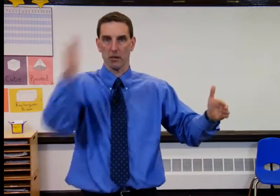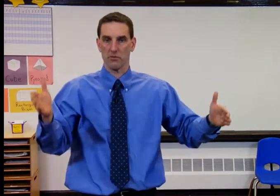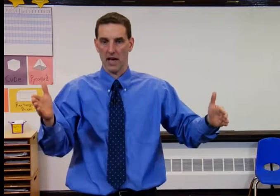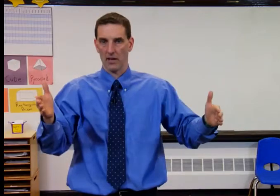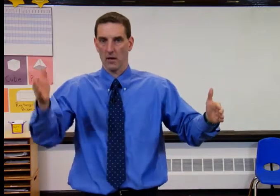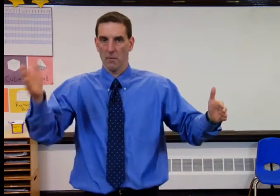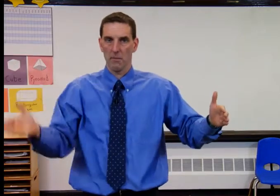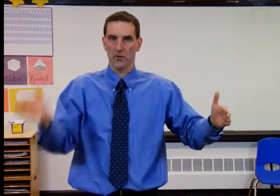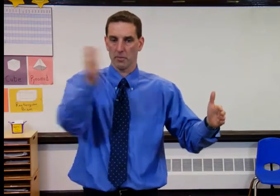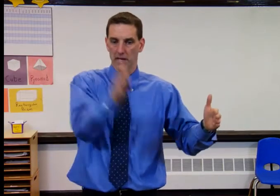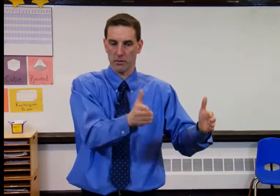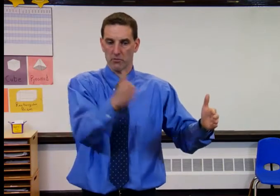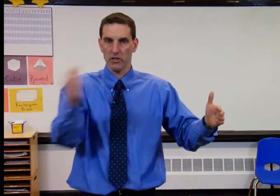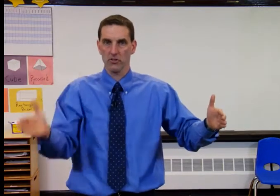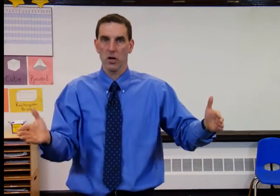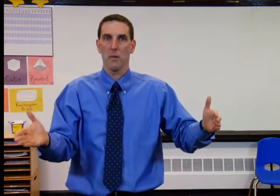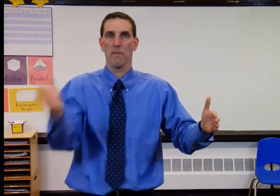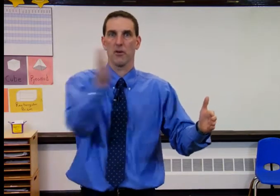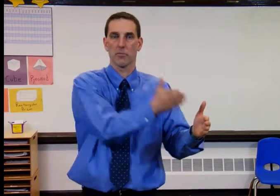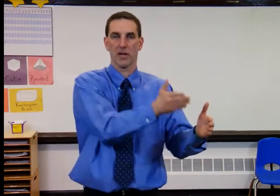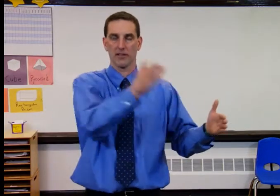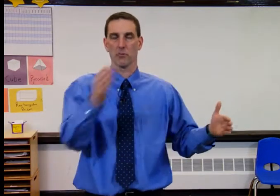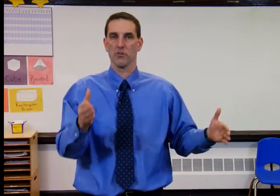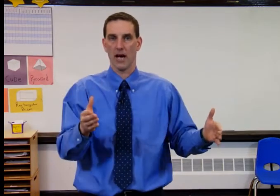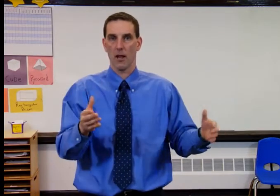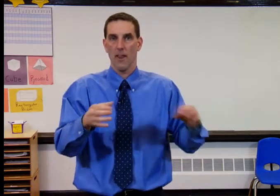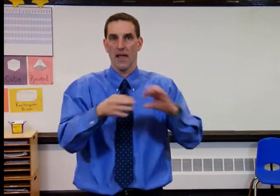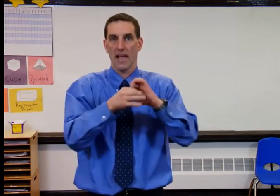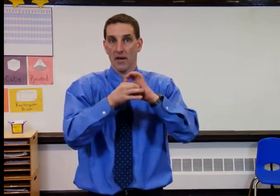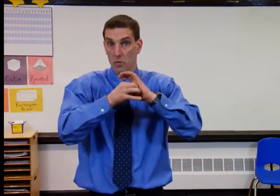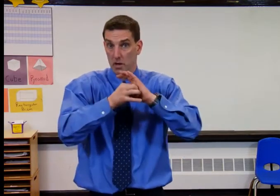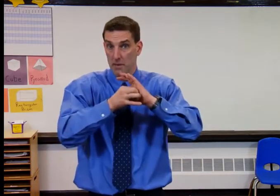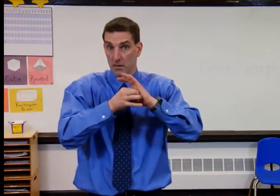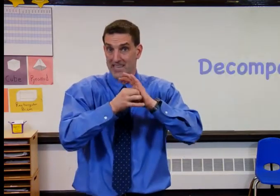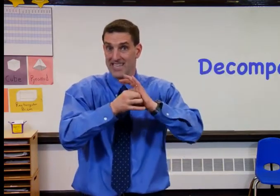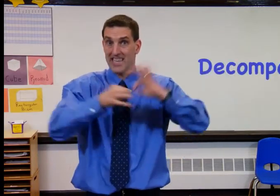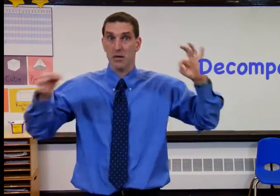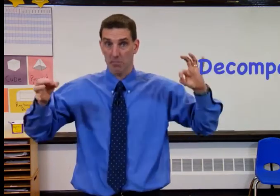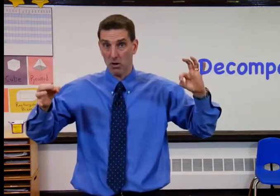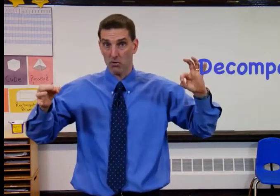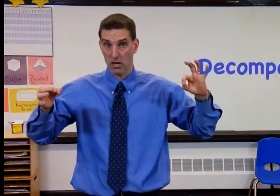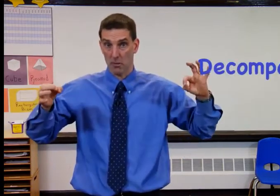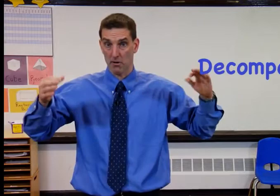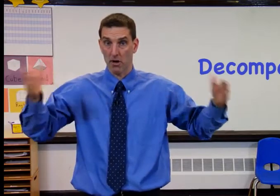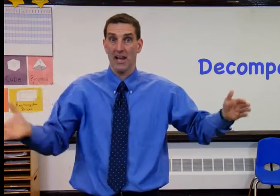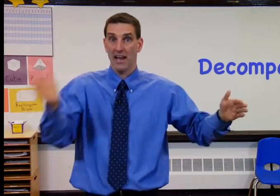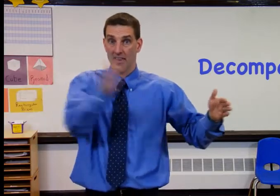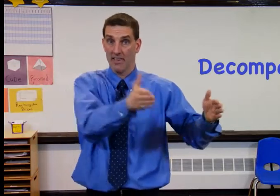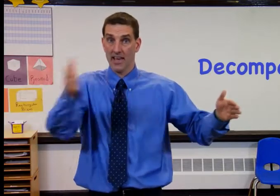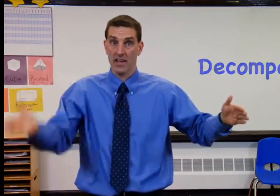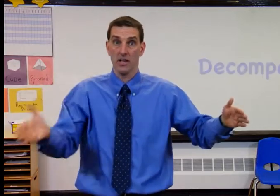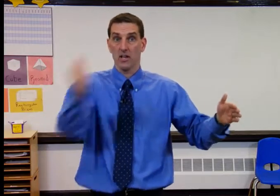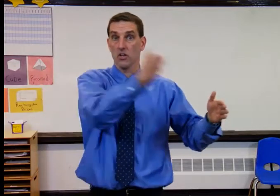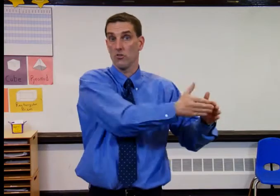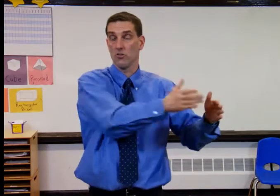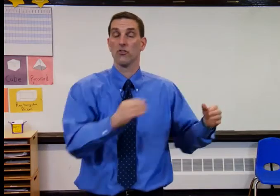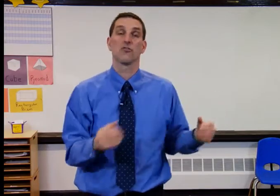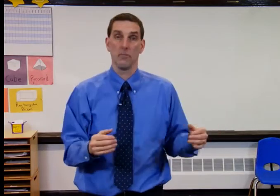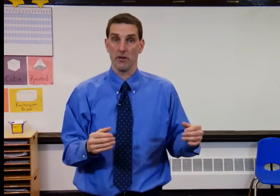that. Multiply times this, multiply times that. And we want to be able to decompose a number and then use the distributive